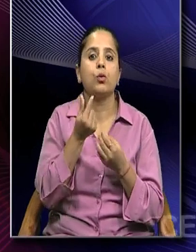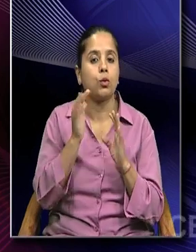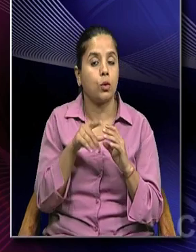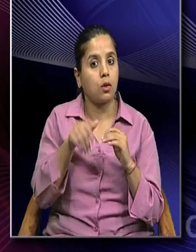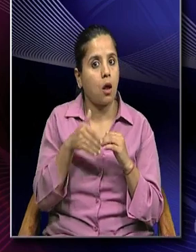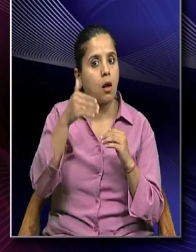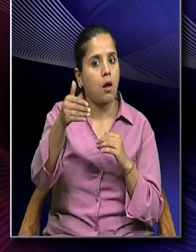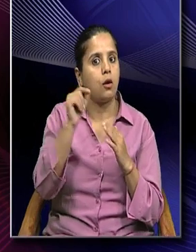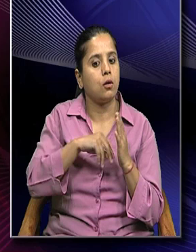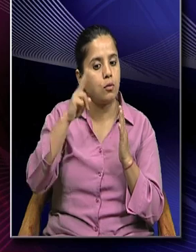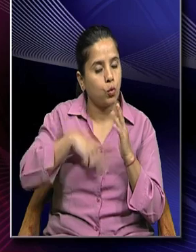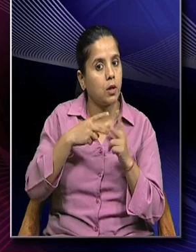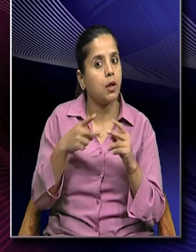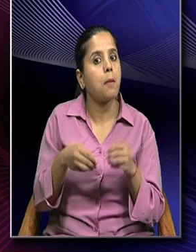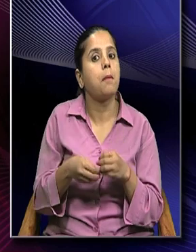growing literature of